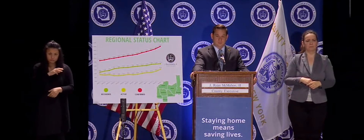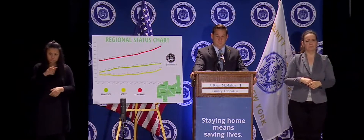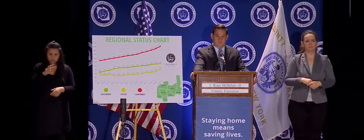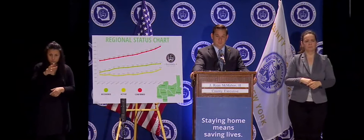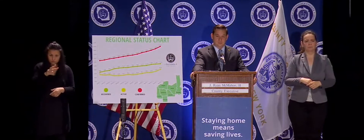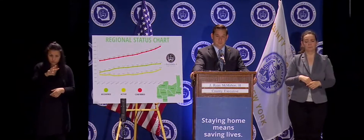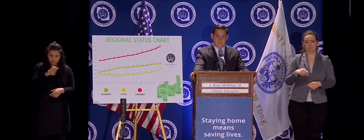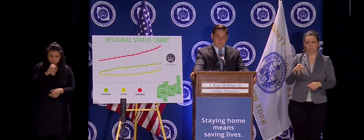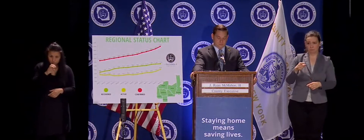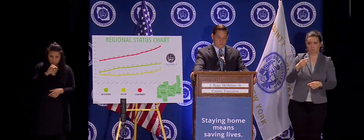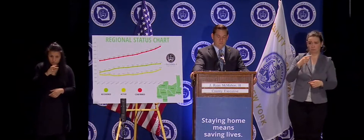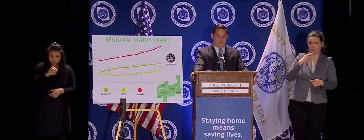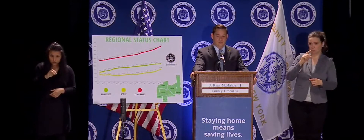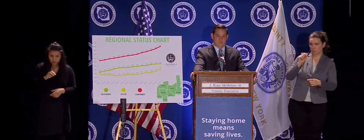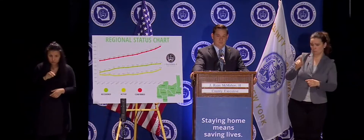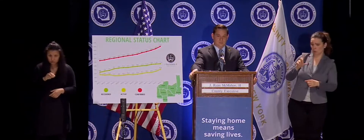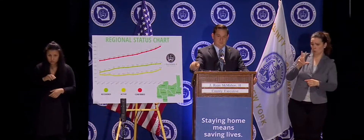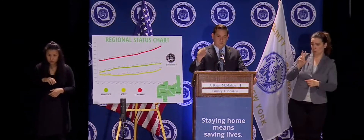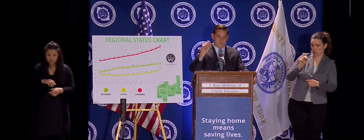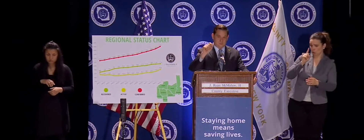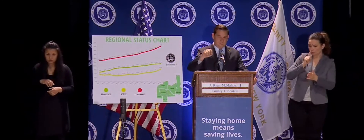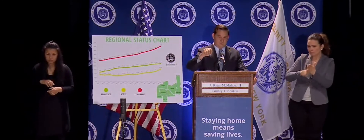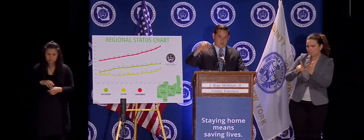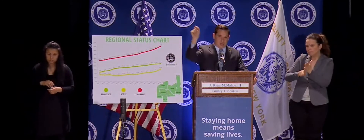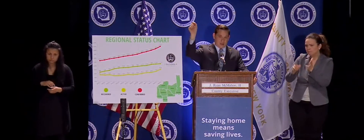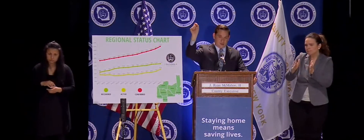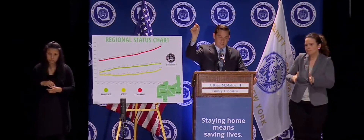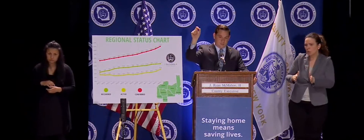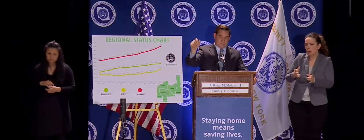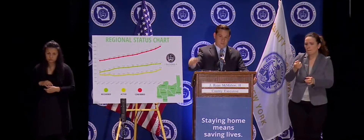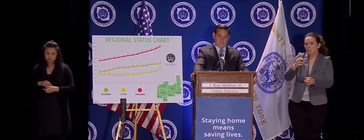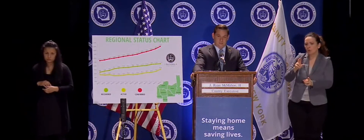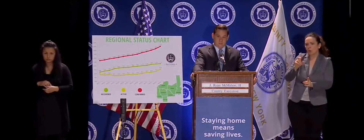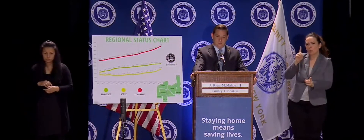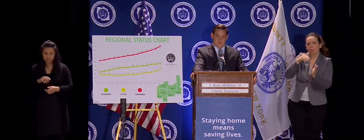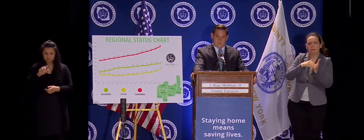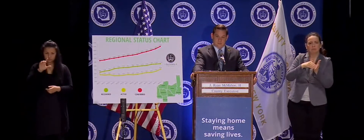that's 138 tracers for Onondaga County. Check.